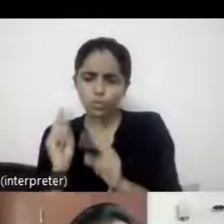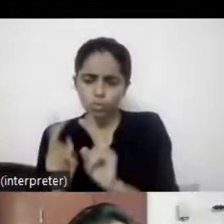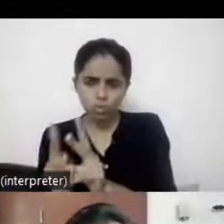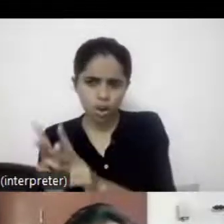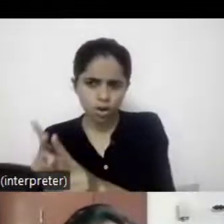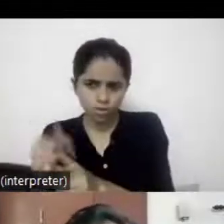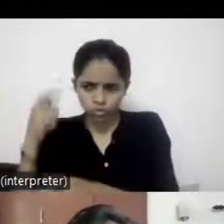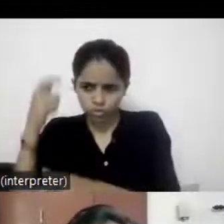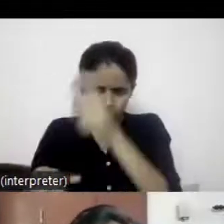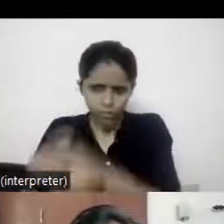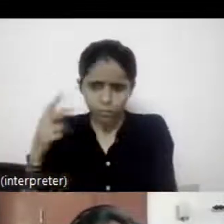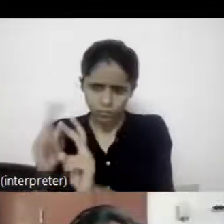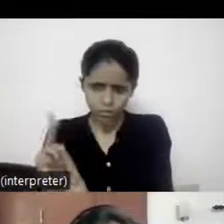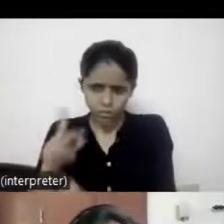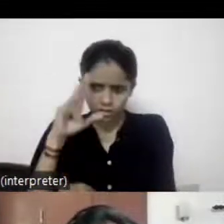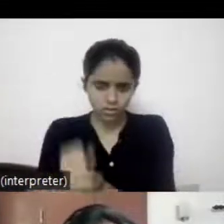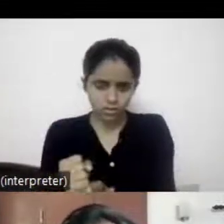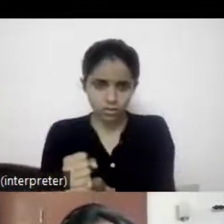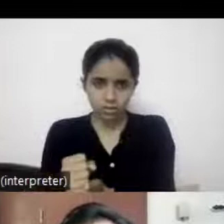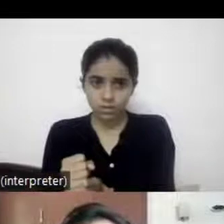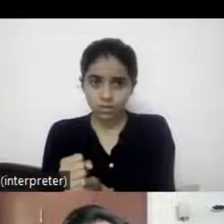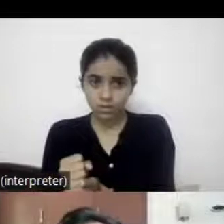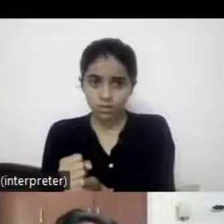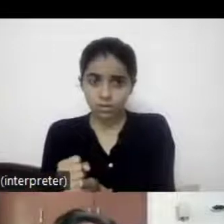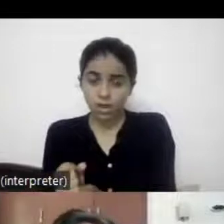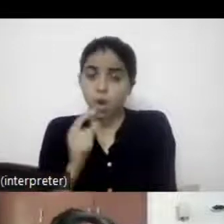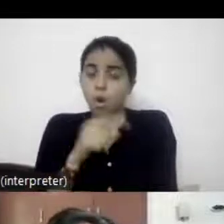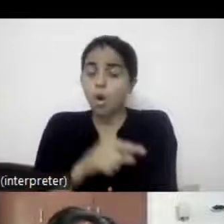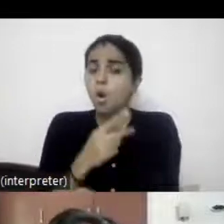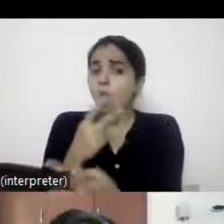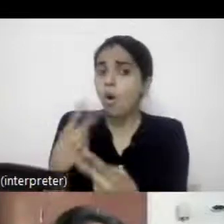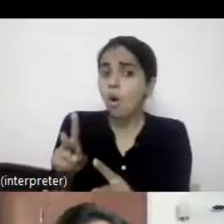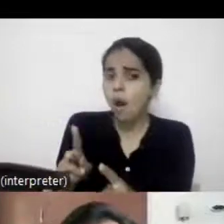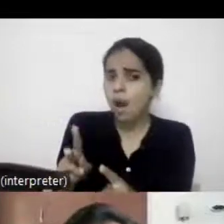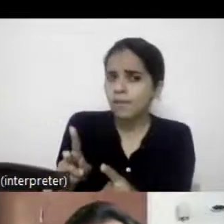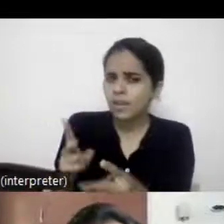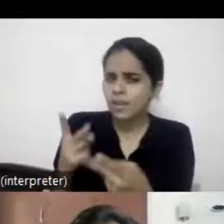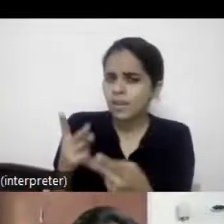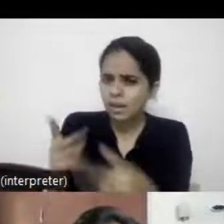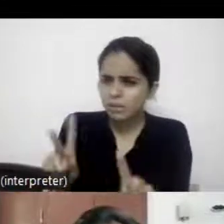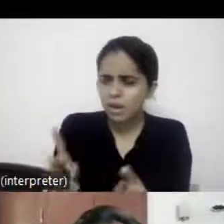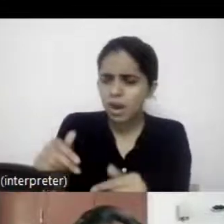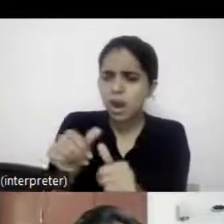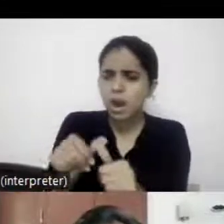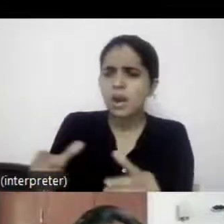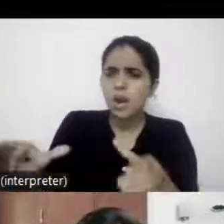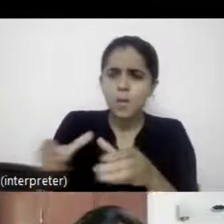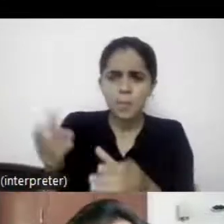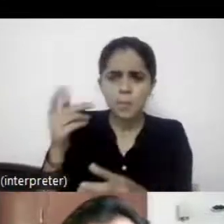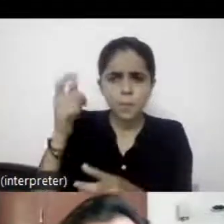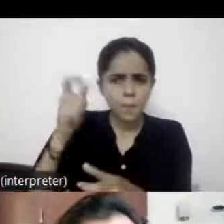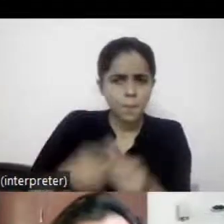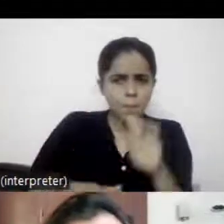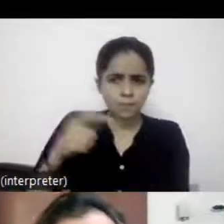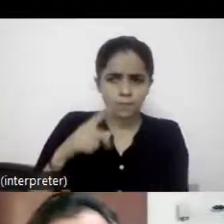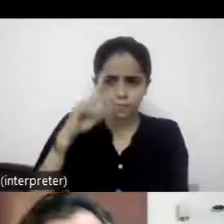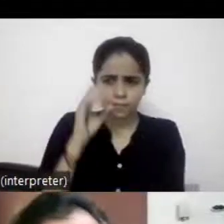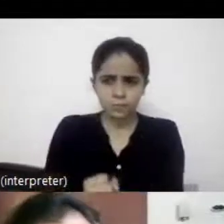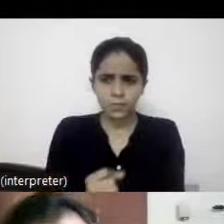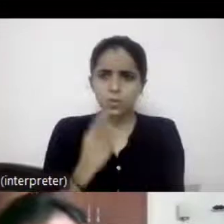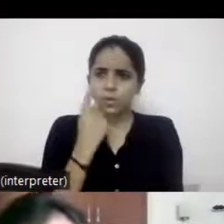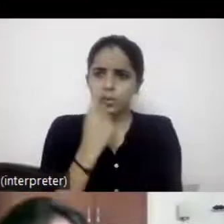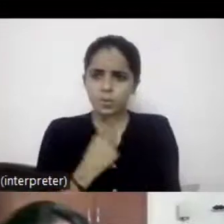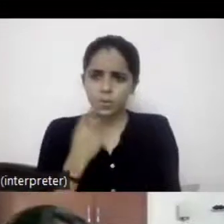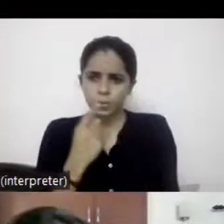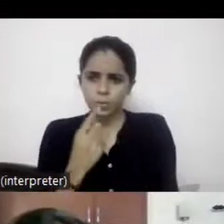it for them? And therefore creating the binary of us and them? Who is deciding this